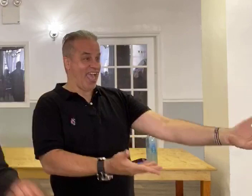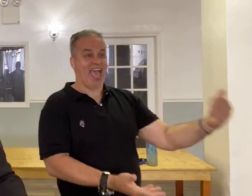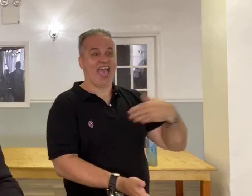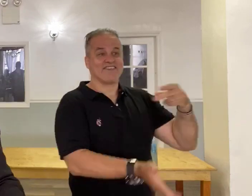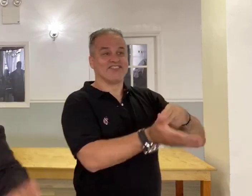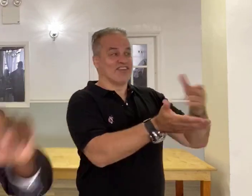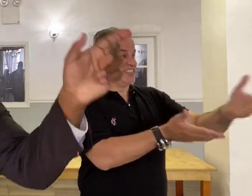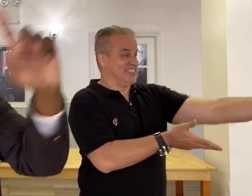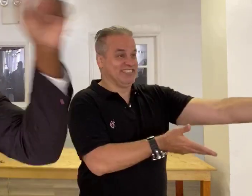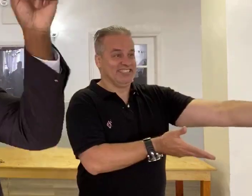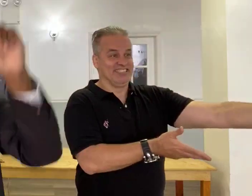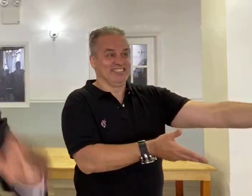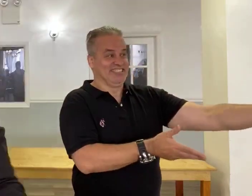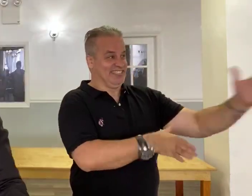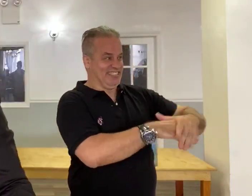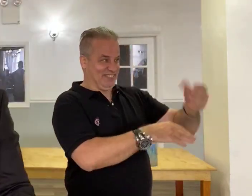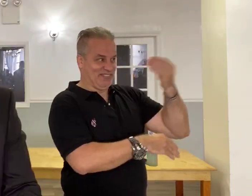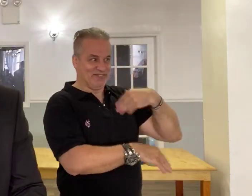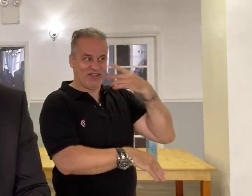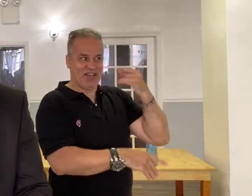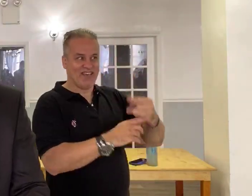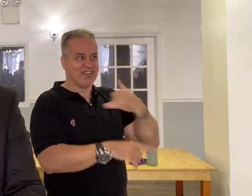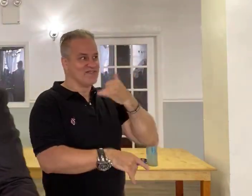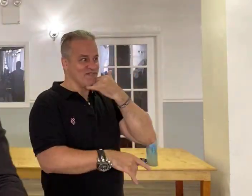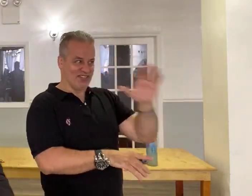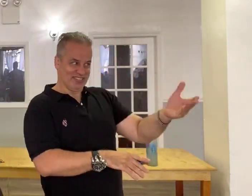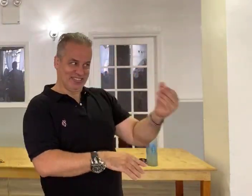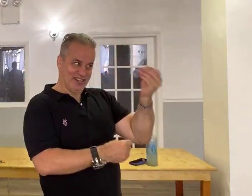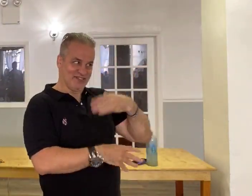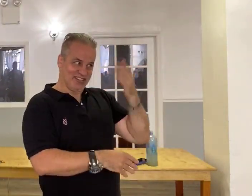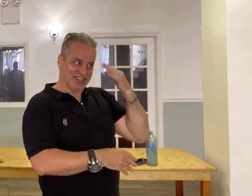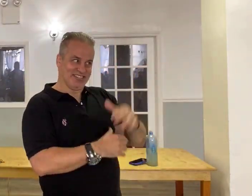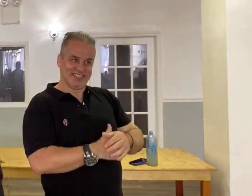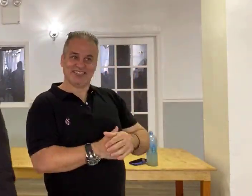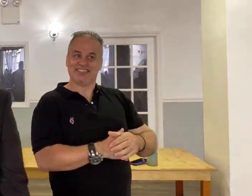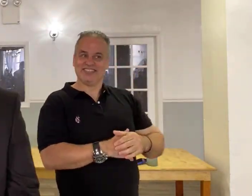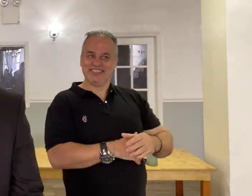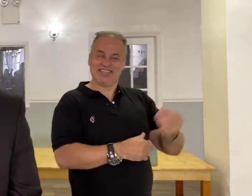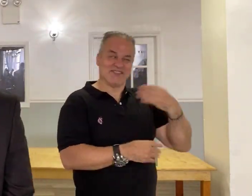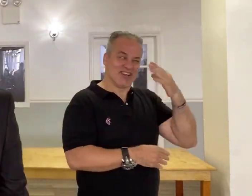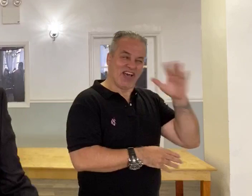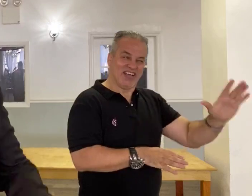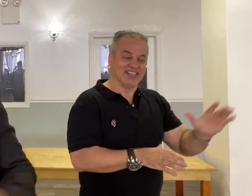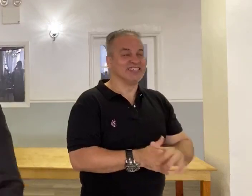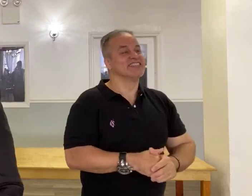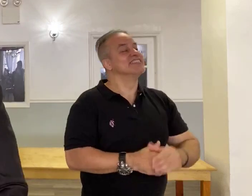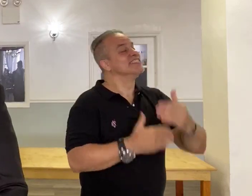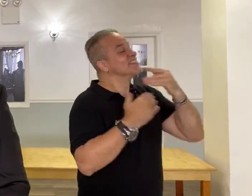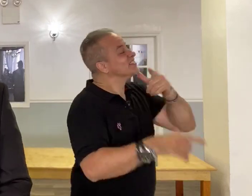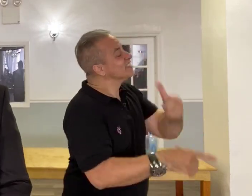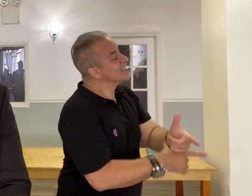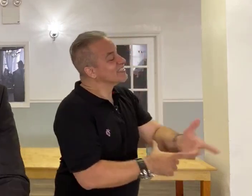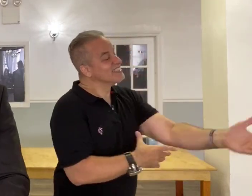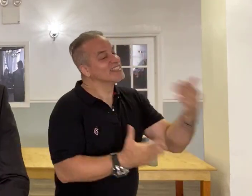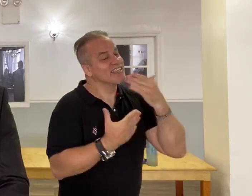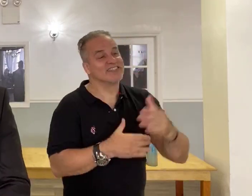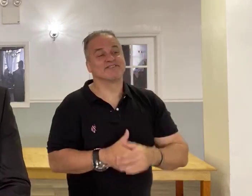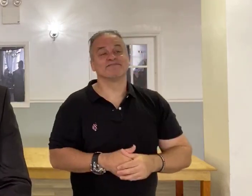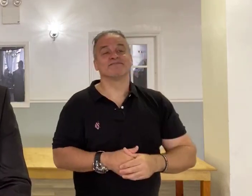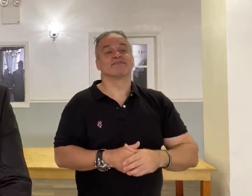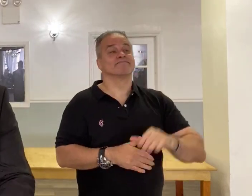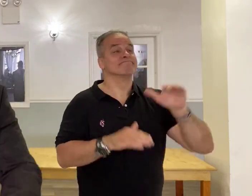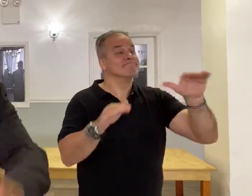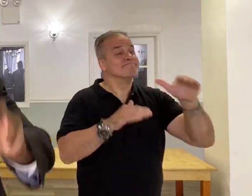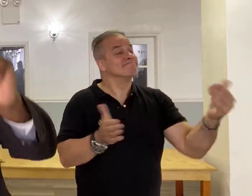She can correct me at any point in the sermon. Amen. Okay. I'm no expert. Yeah, thank you, sister. All right. Hey, listen to